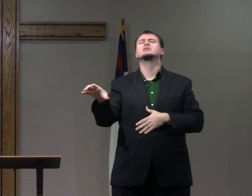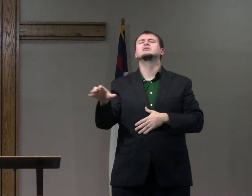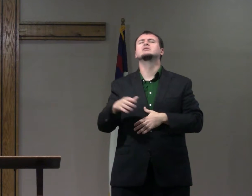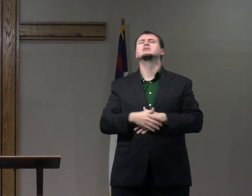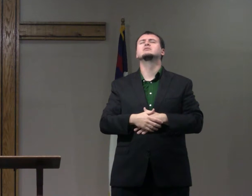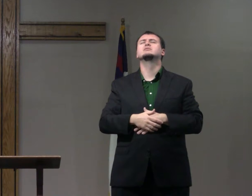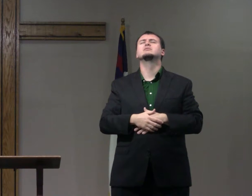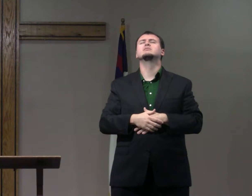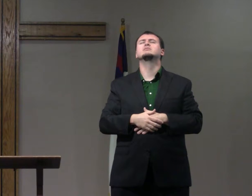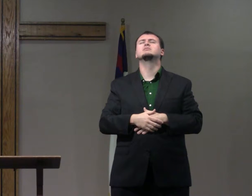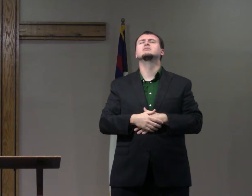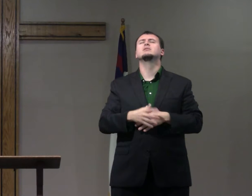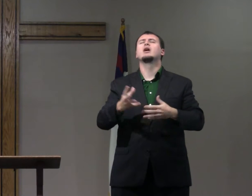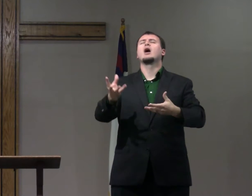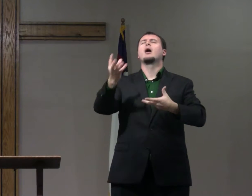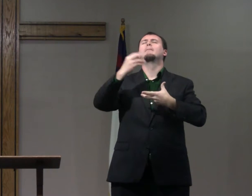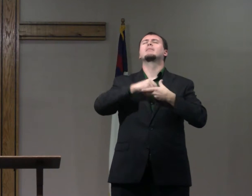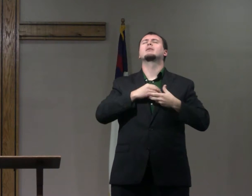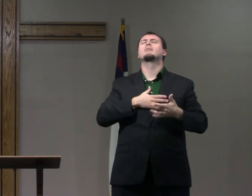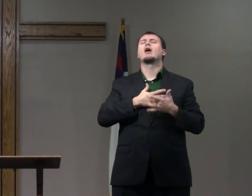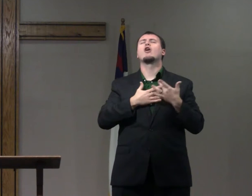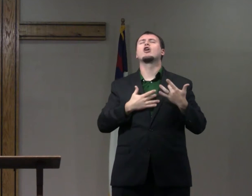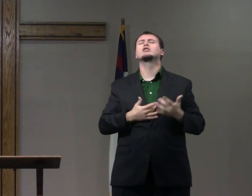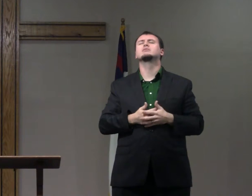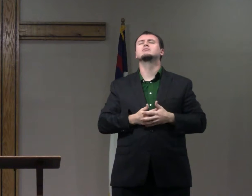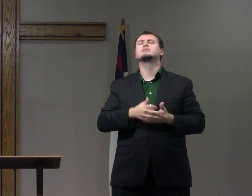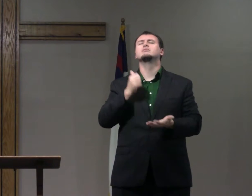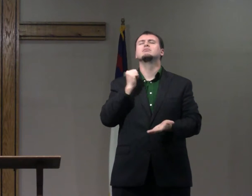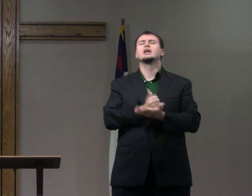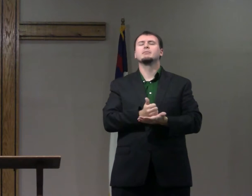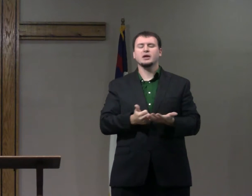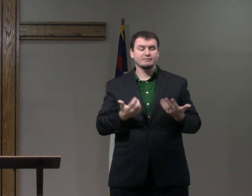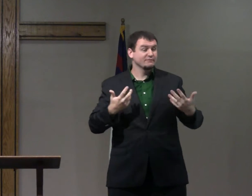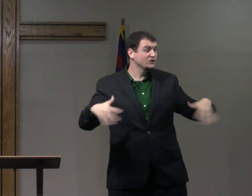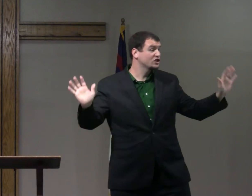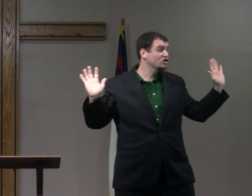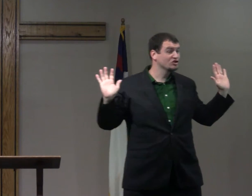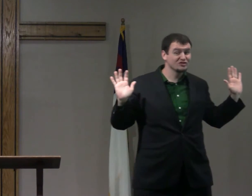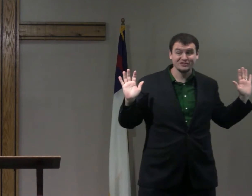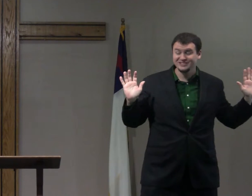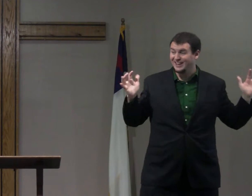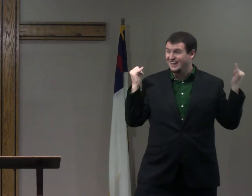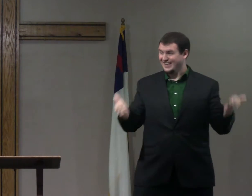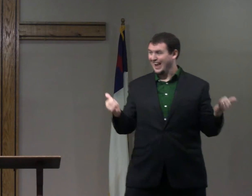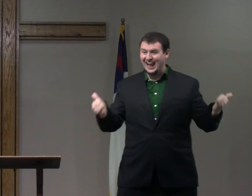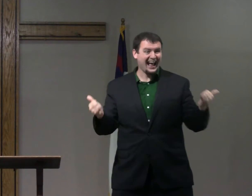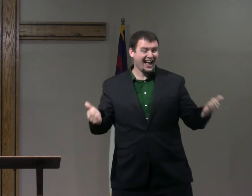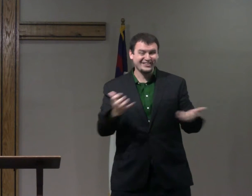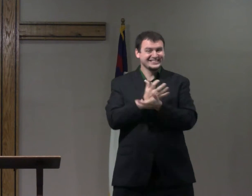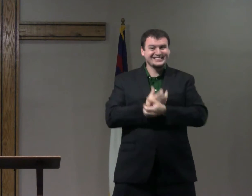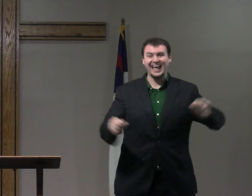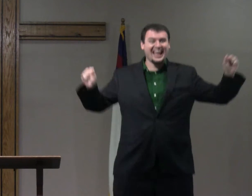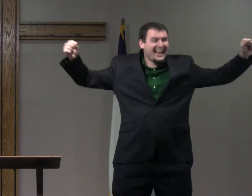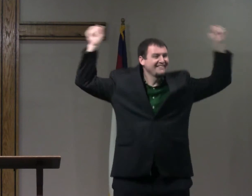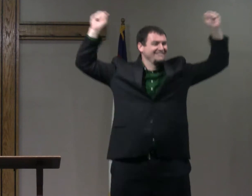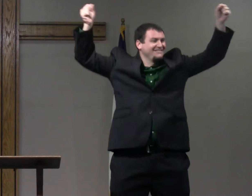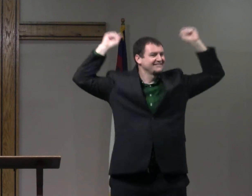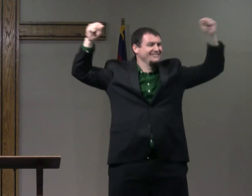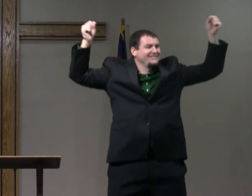Jesus, thank you for dying on the cross. Come into my heart. Amen. And is that it? Is that the end? And now we're